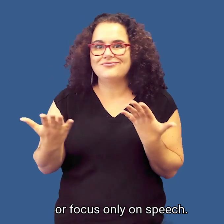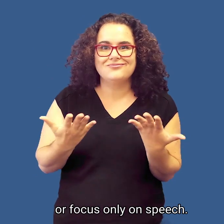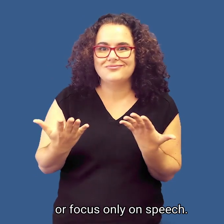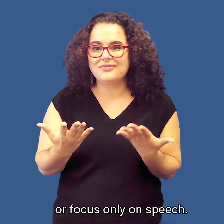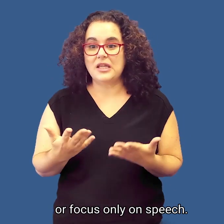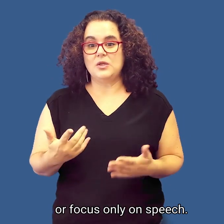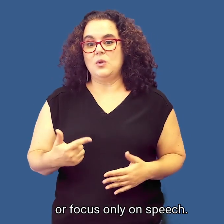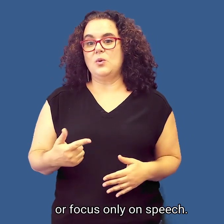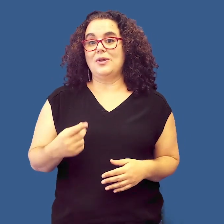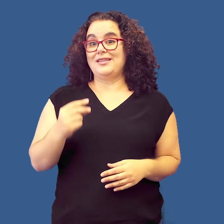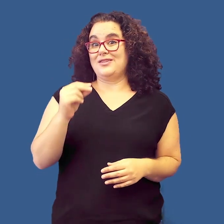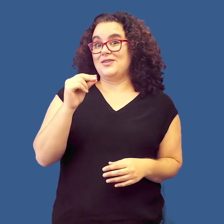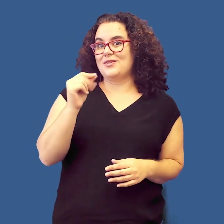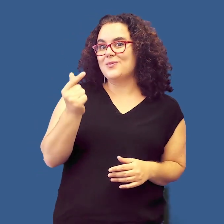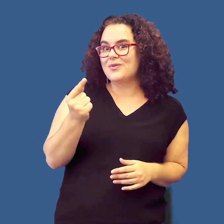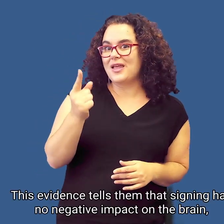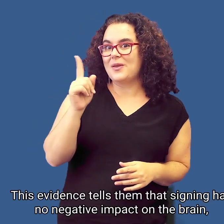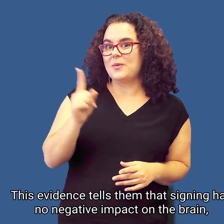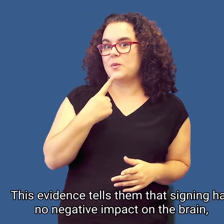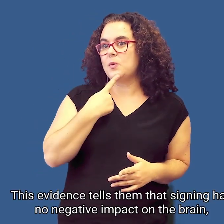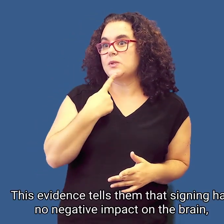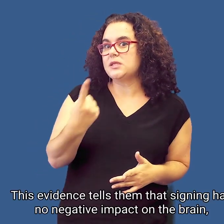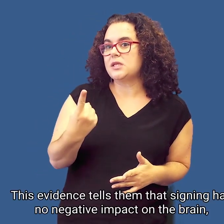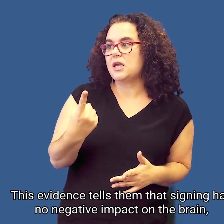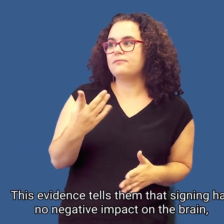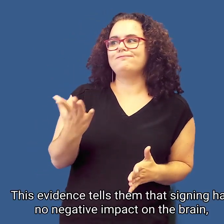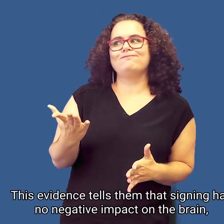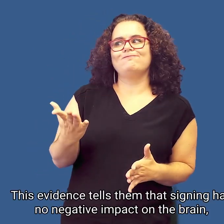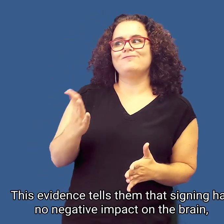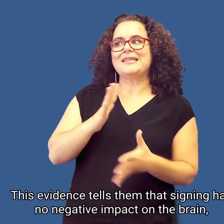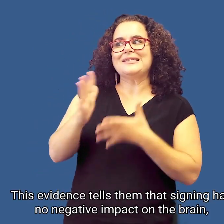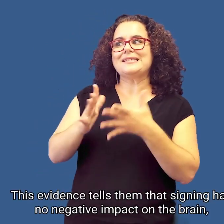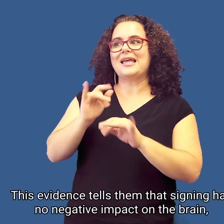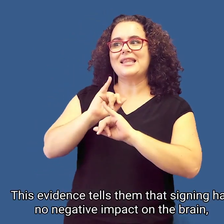speech. This evidence tells them that signing has no